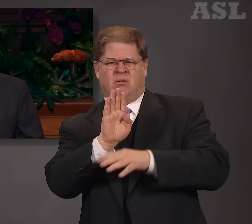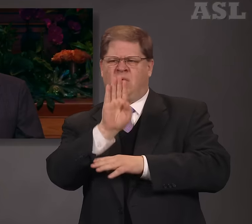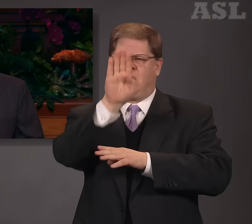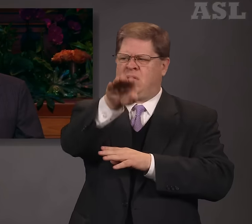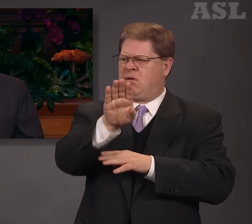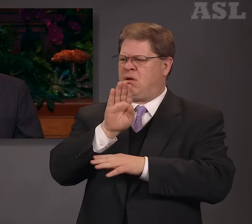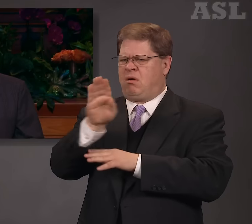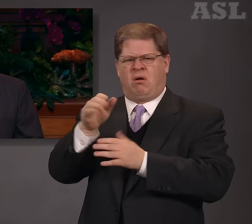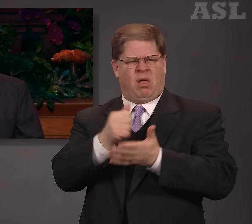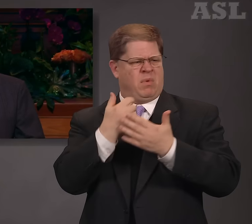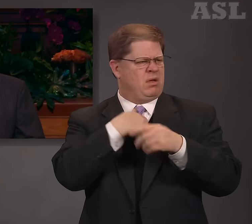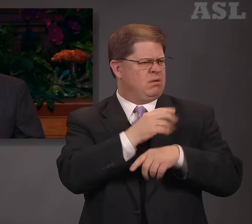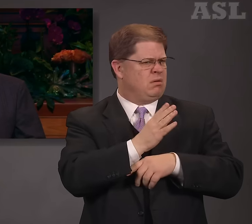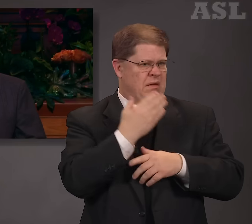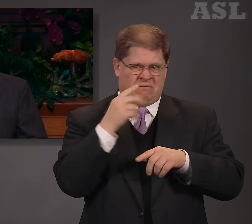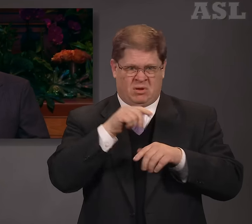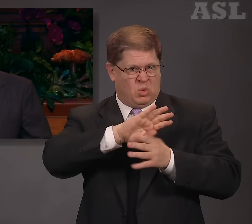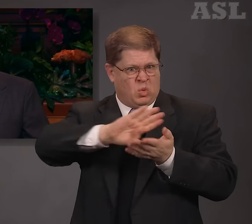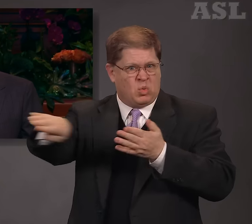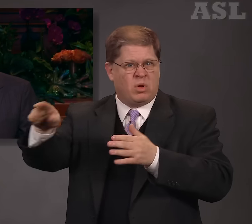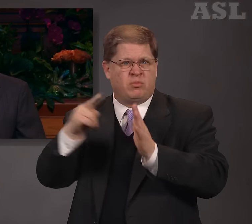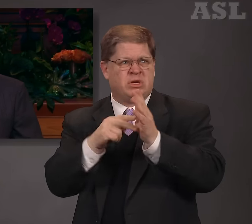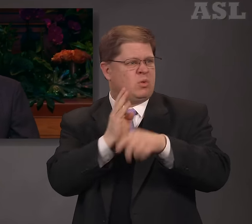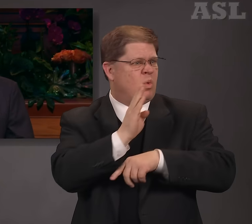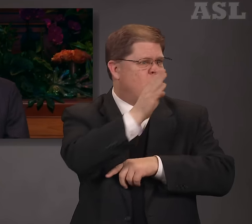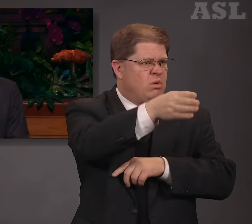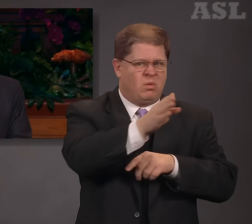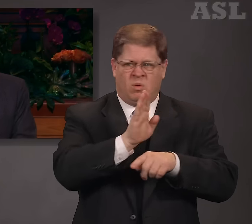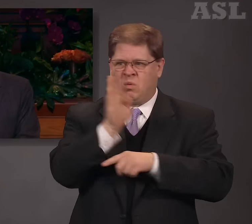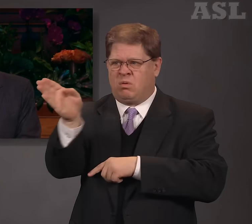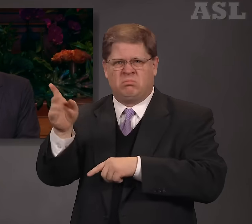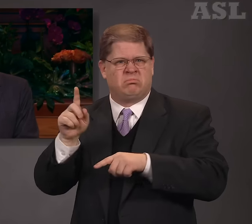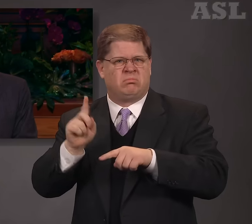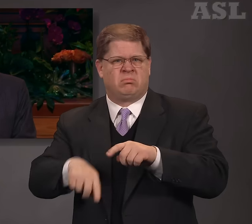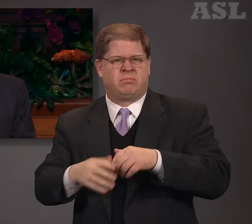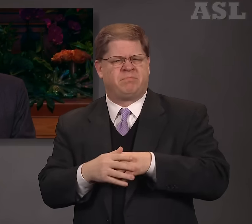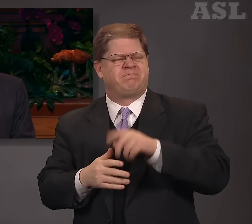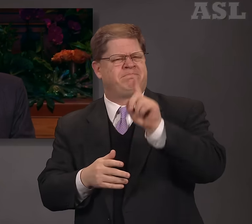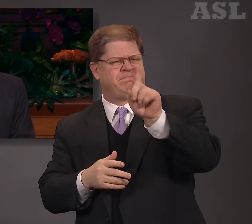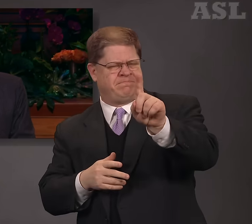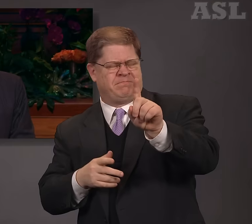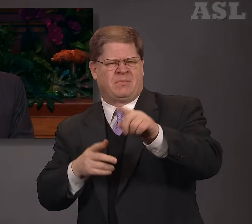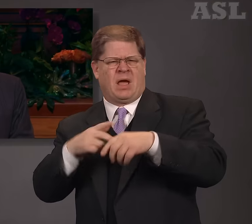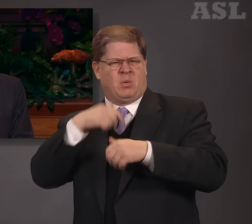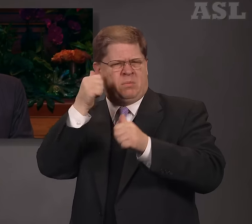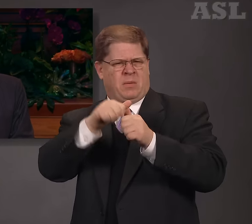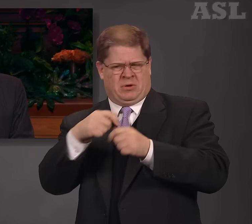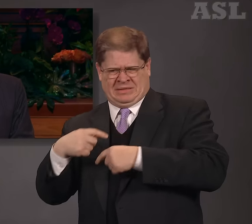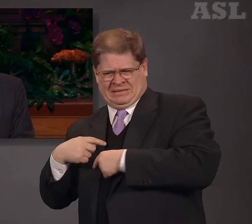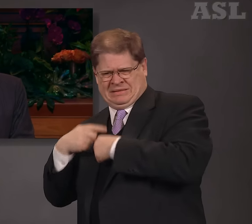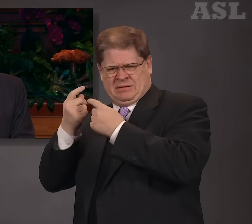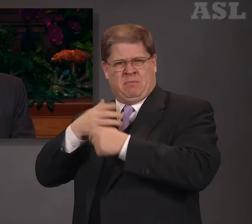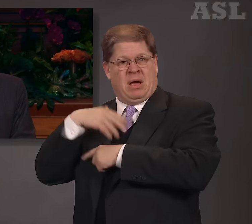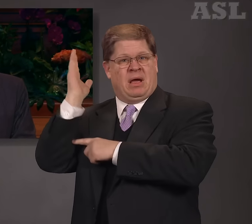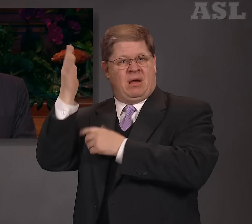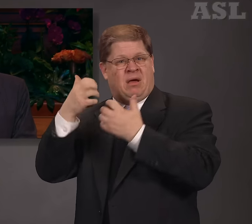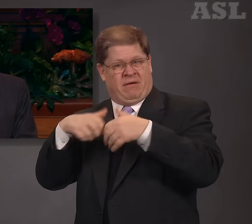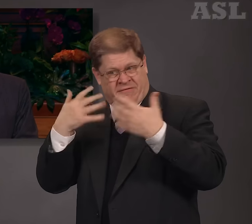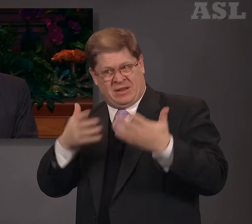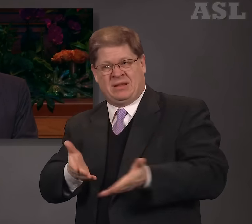us places otherwise we would not be able to go. Now, before I continue, I note that since this message was prepared,